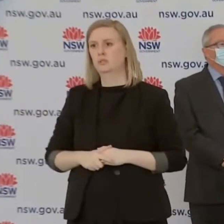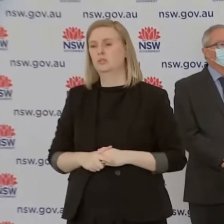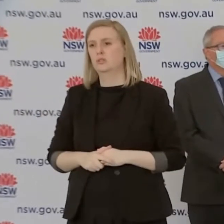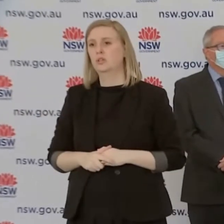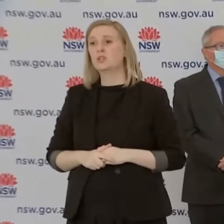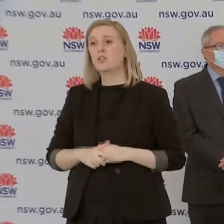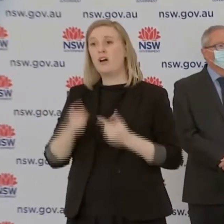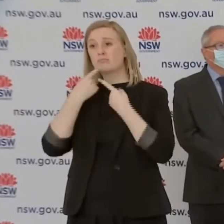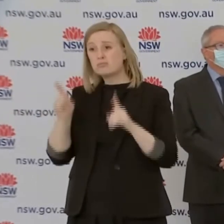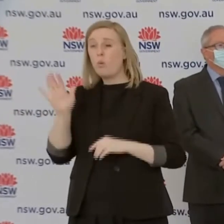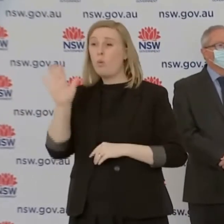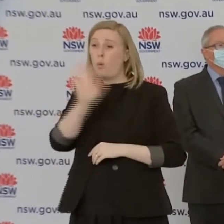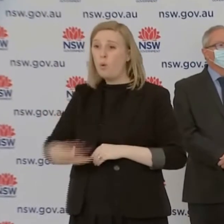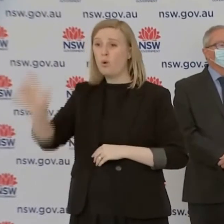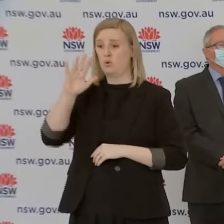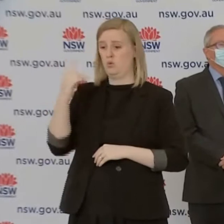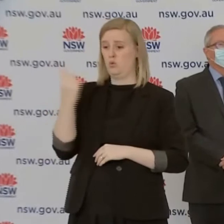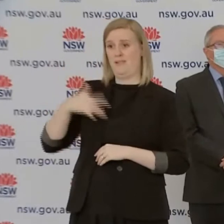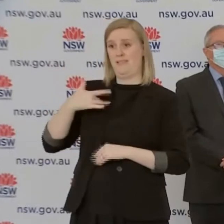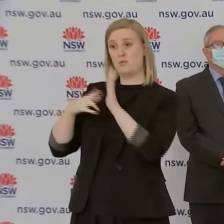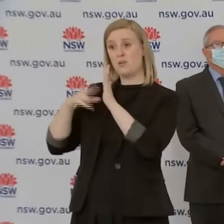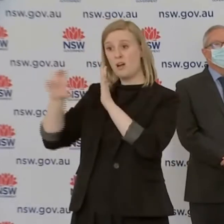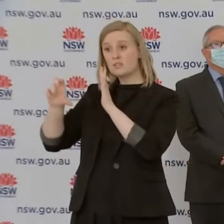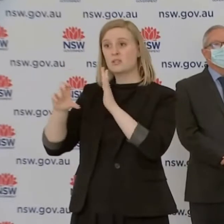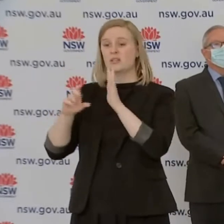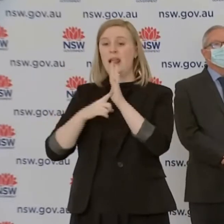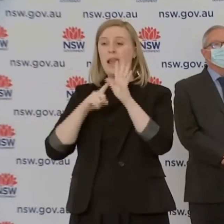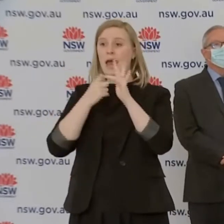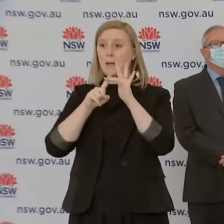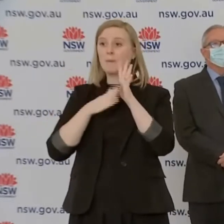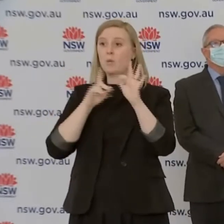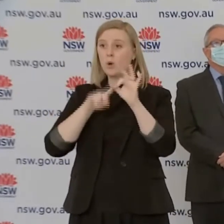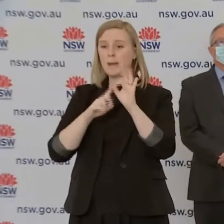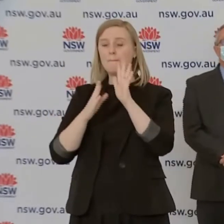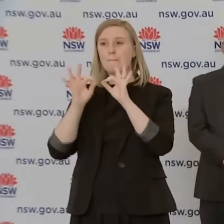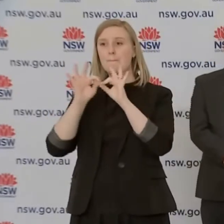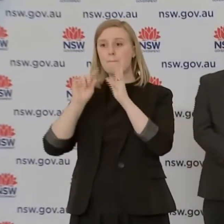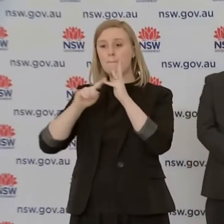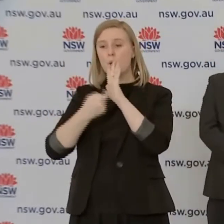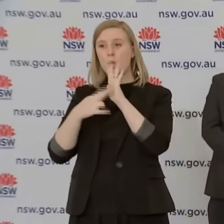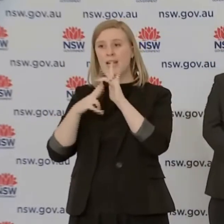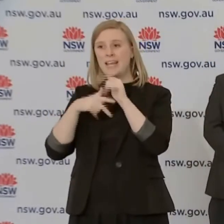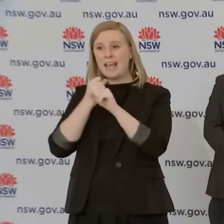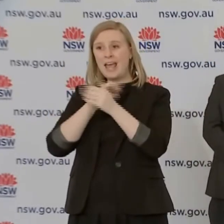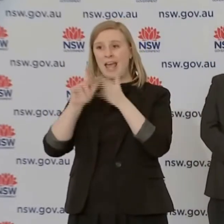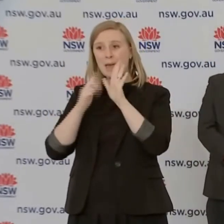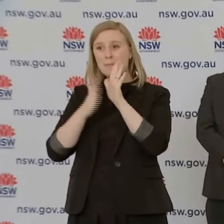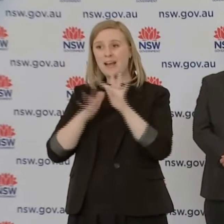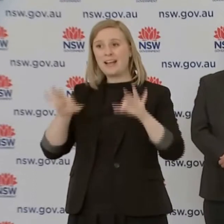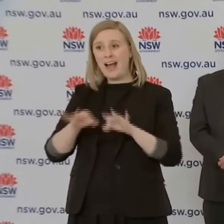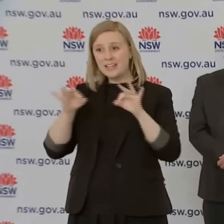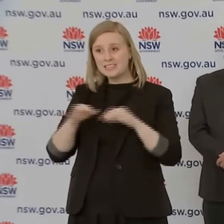of Newcastle and Lake Macquarie, but particularly Birmingham Gardens, Shortland, Maryland,